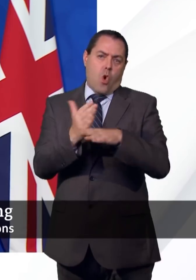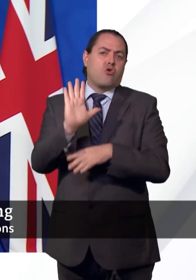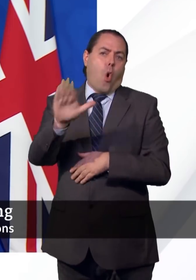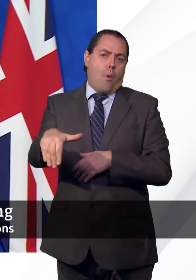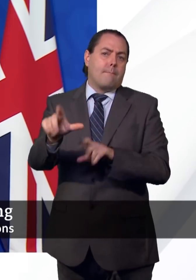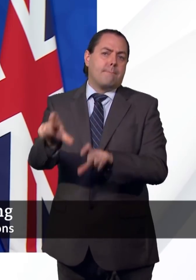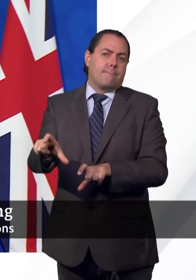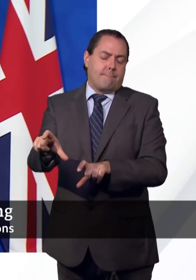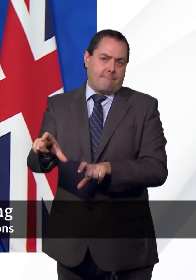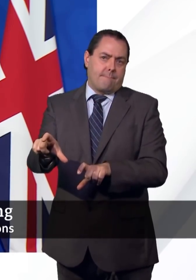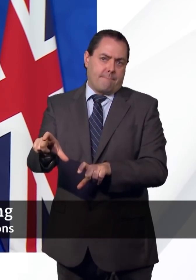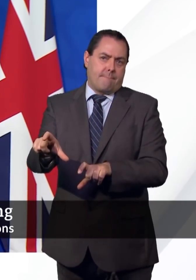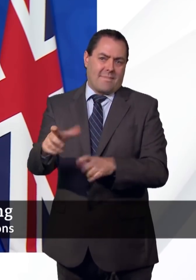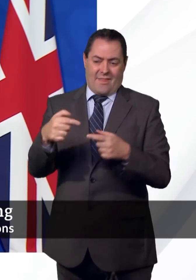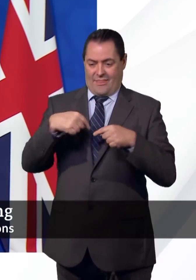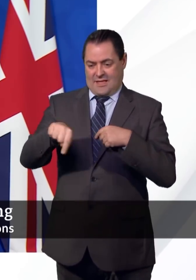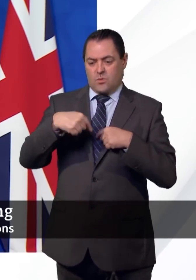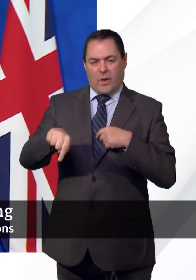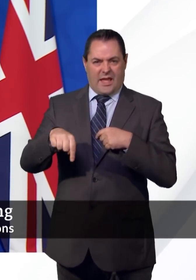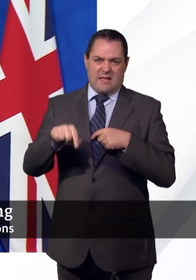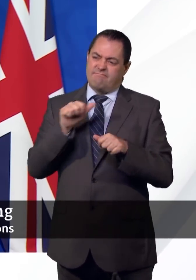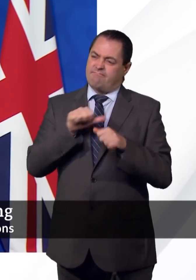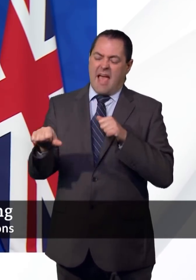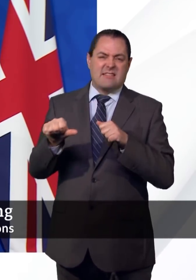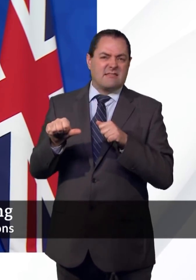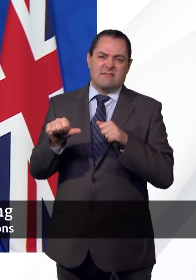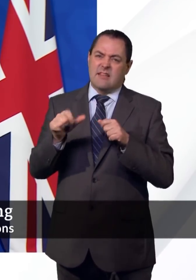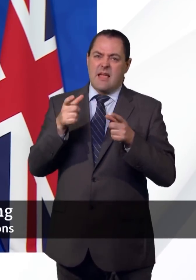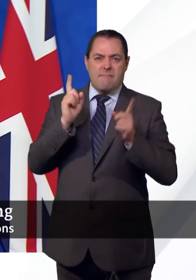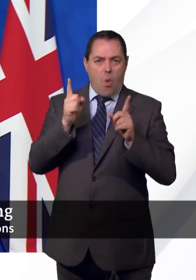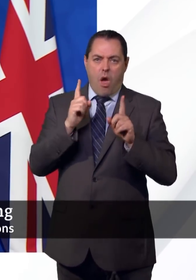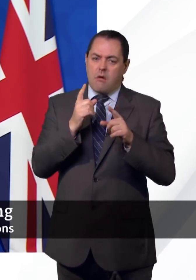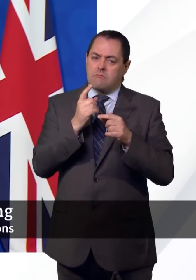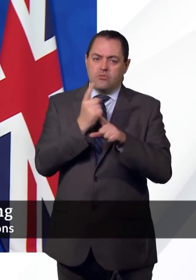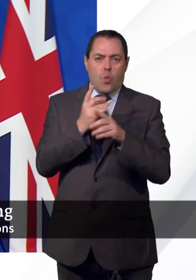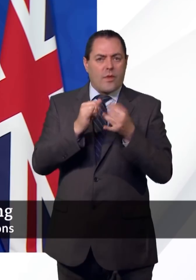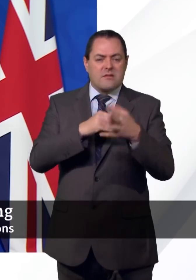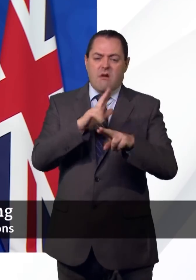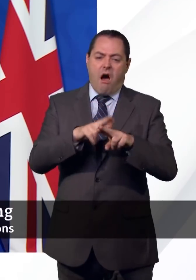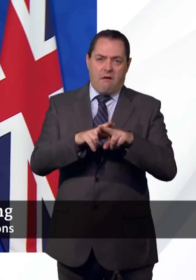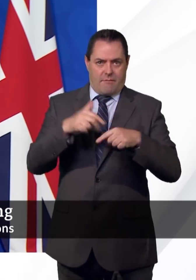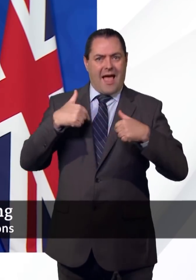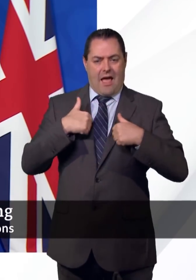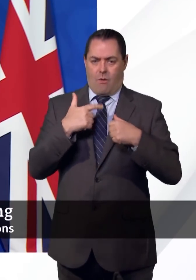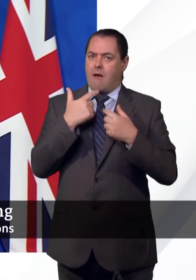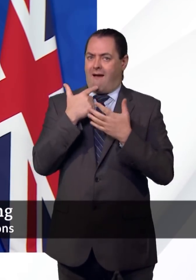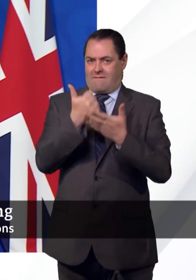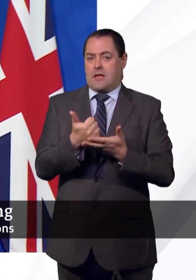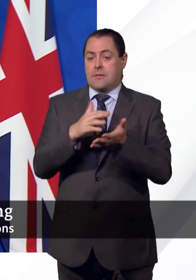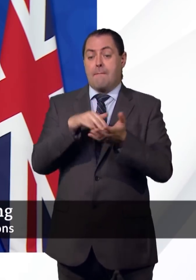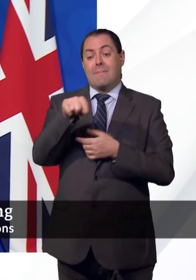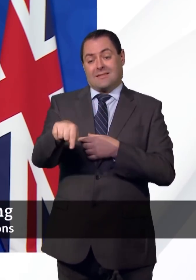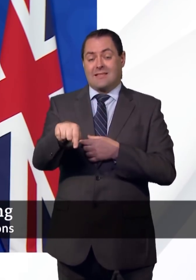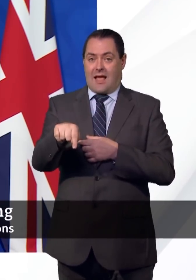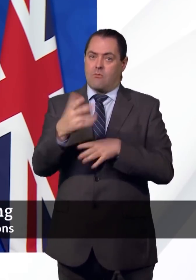home. Employers should use the rest of the week to discuss working arrangements with their employees, but from Monday, you should work from home if you